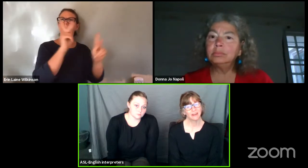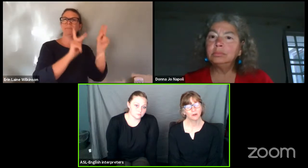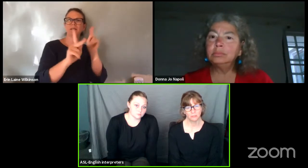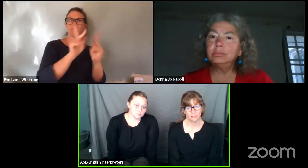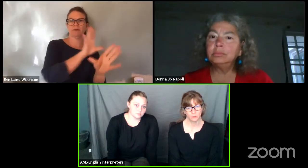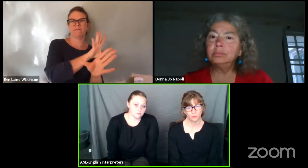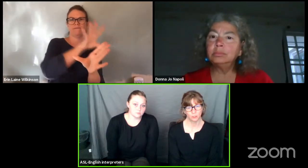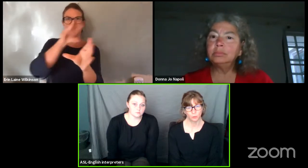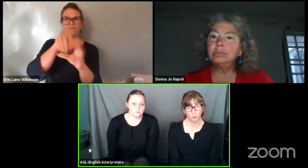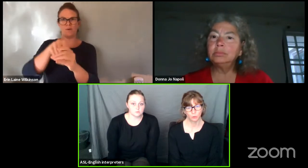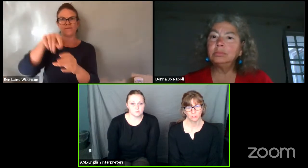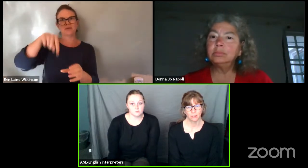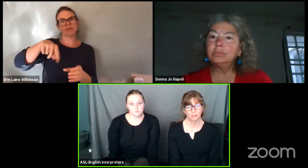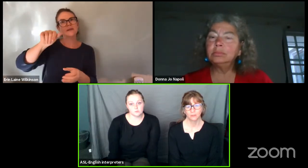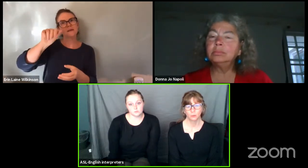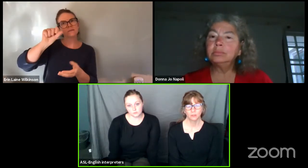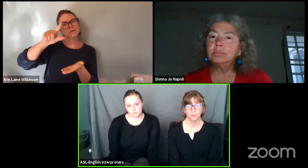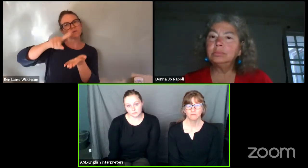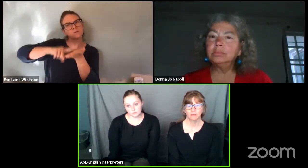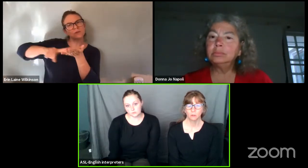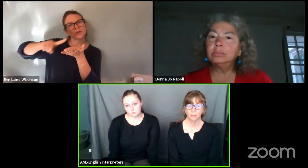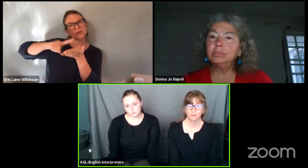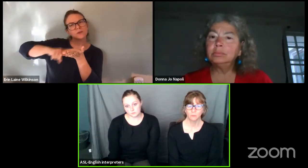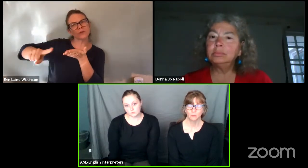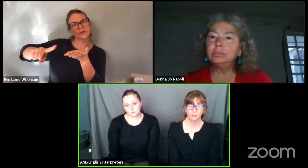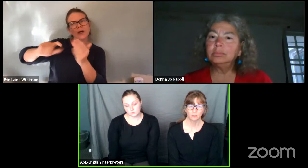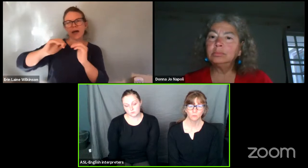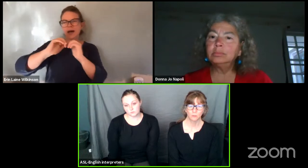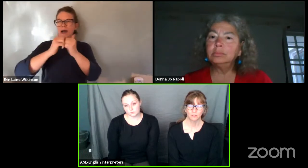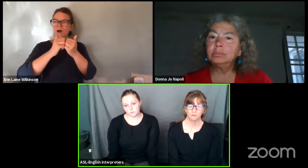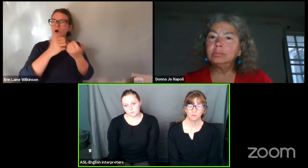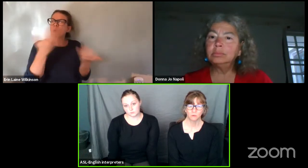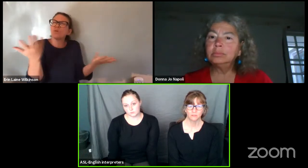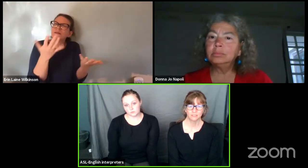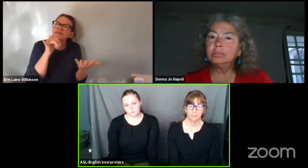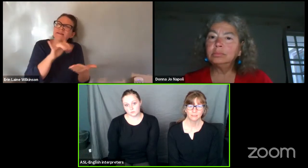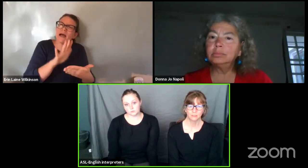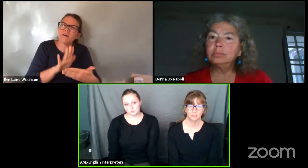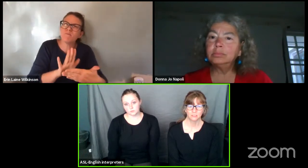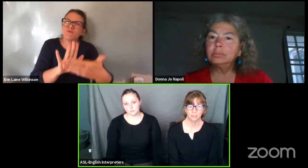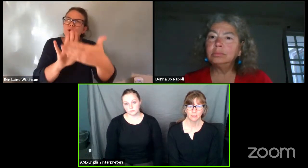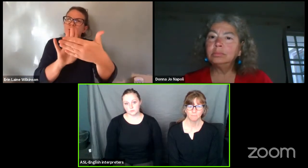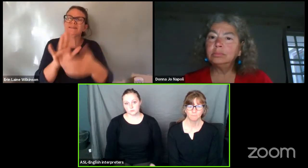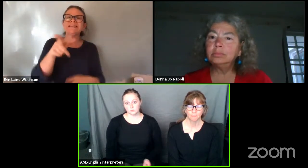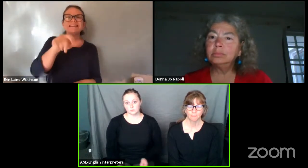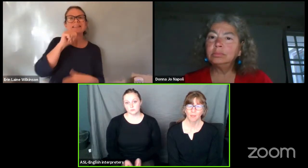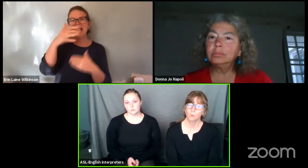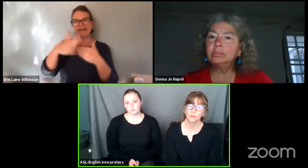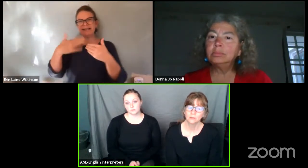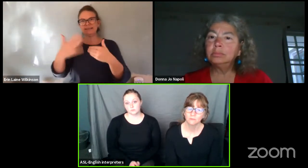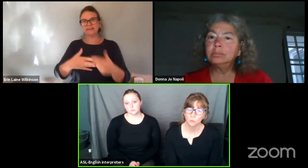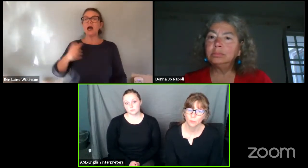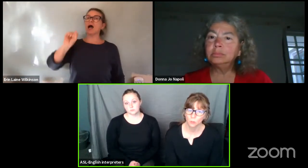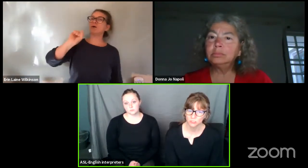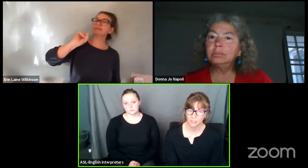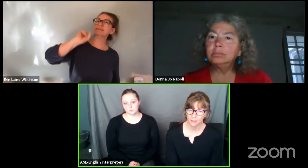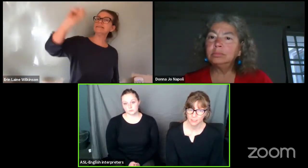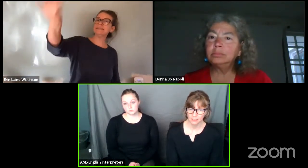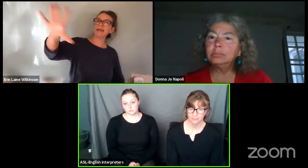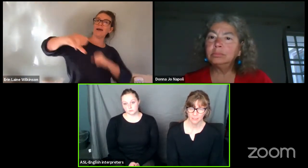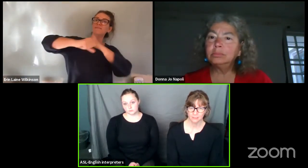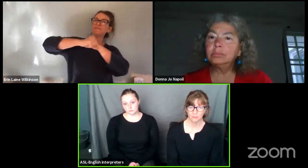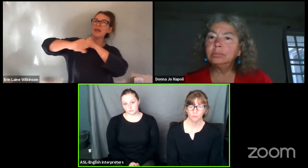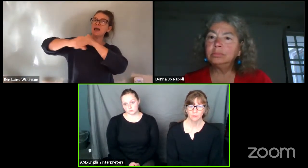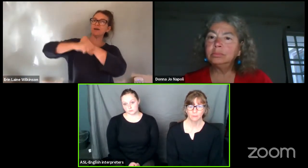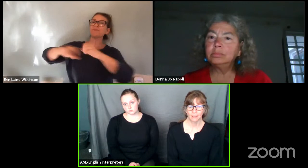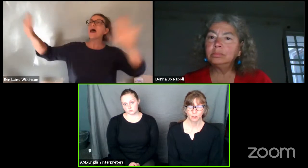say, fairly recruit in a fair way the people that I want to be involved with this ASL study? How would I even approach that?